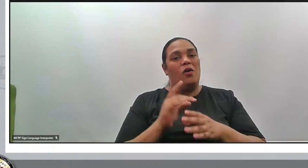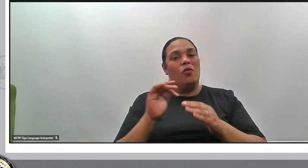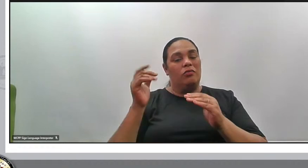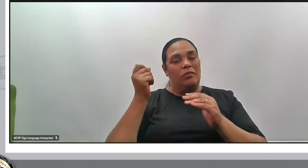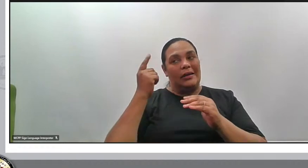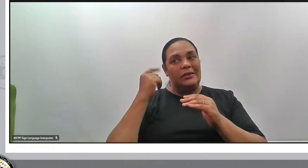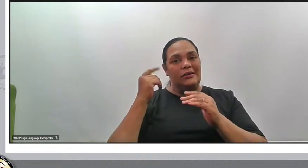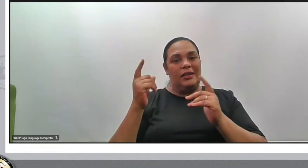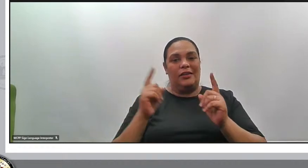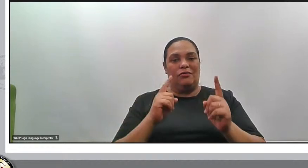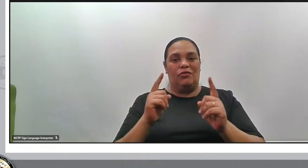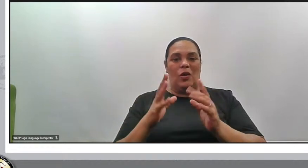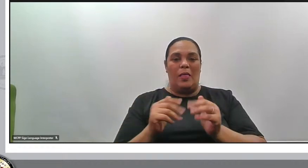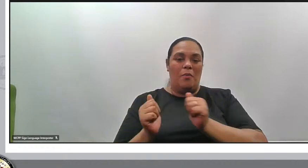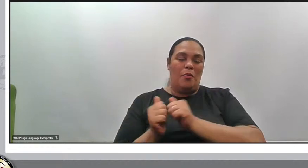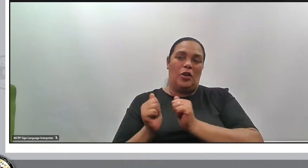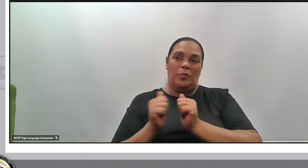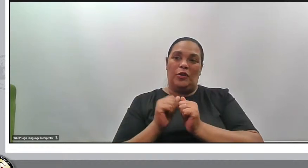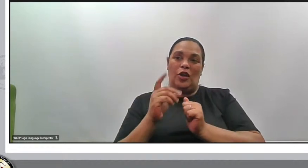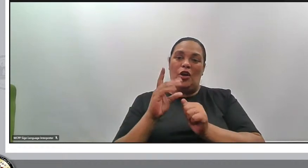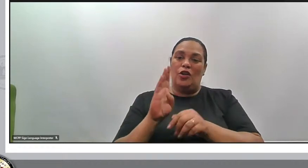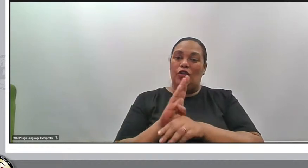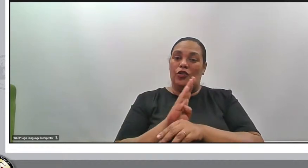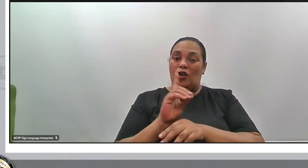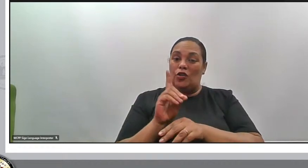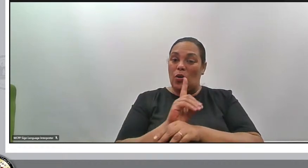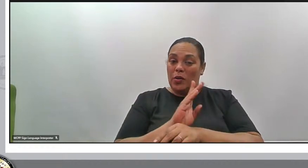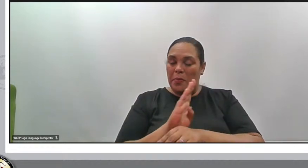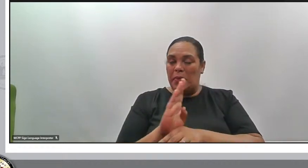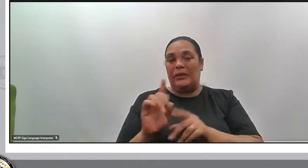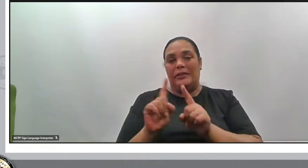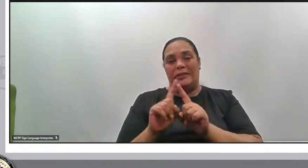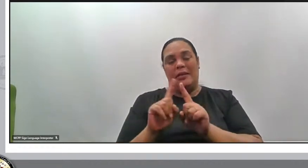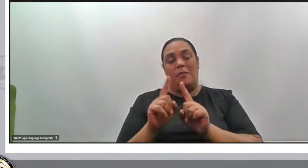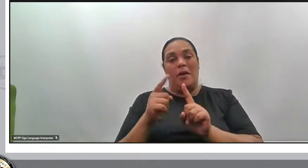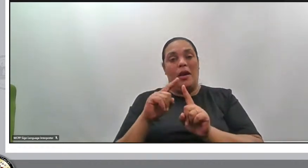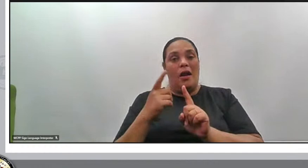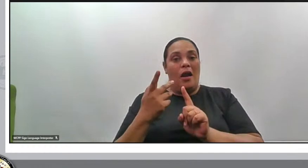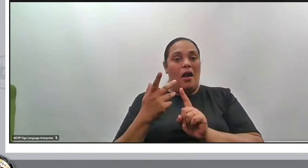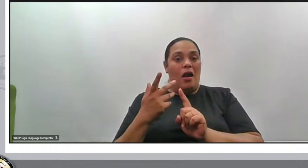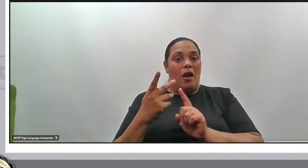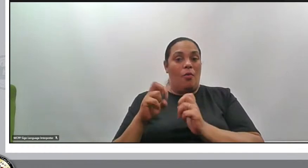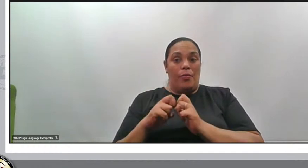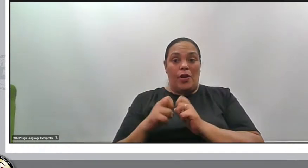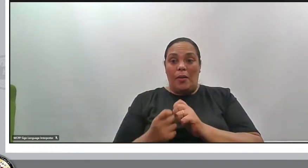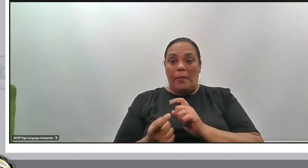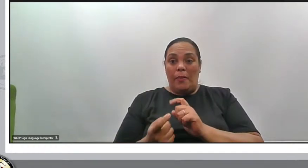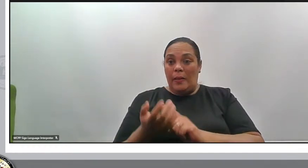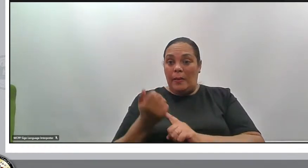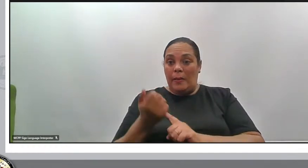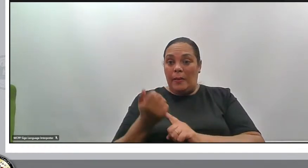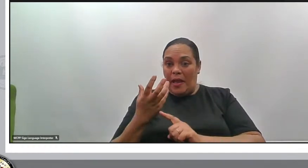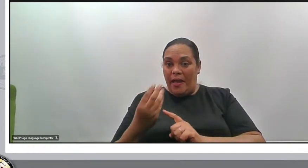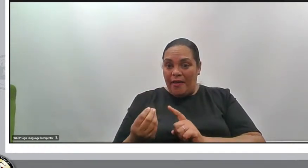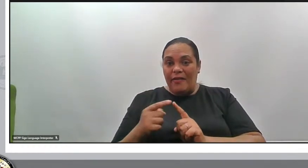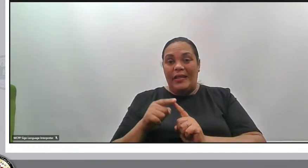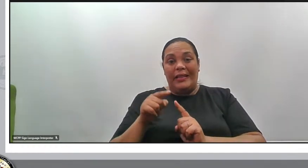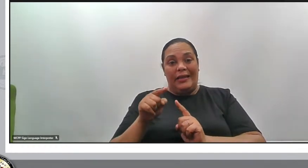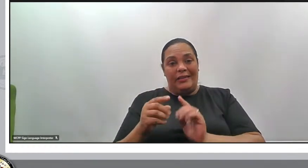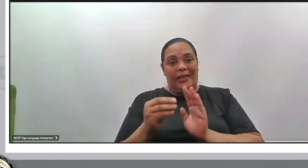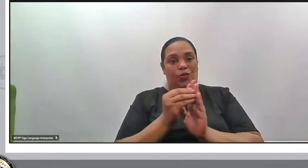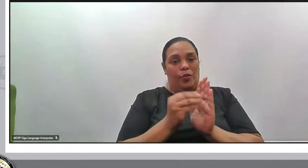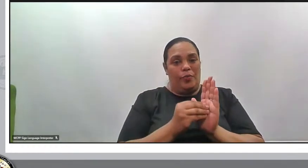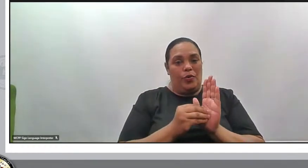another's stakeholder database, as well as reaching the province. Thus far, we have entered into